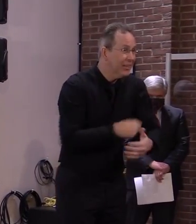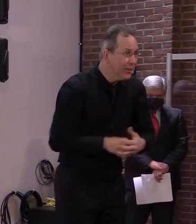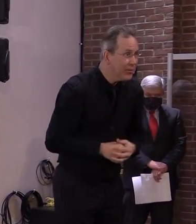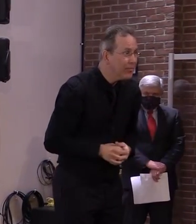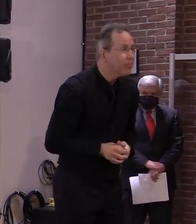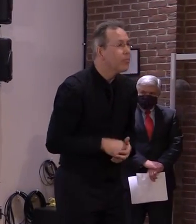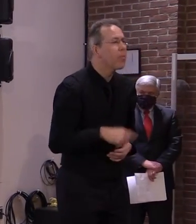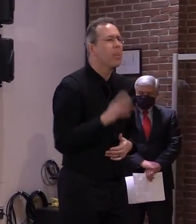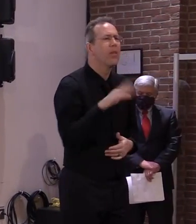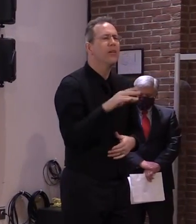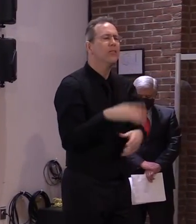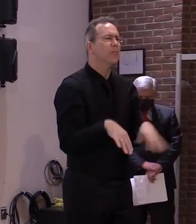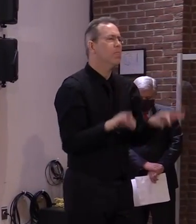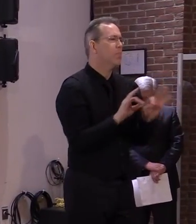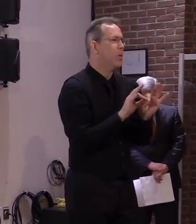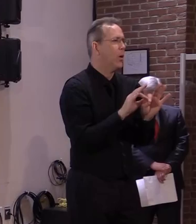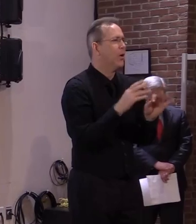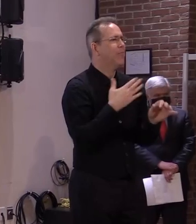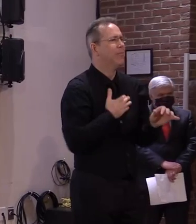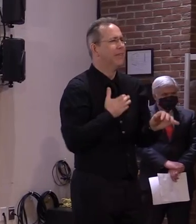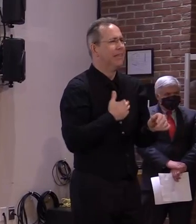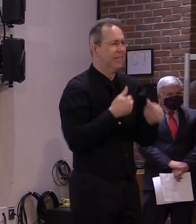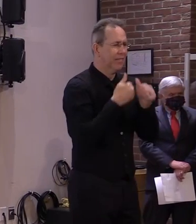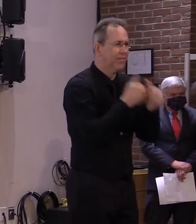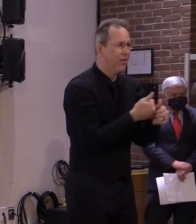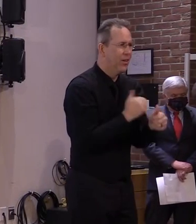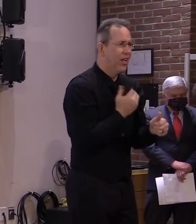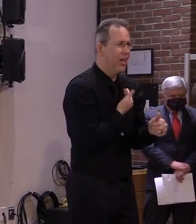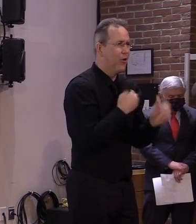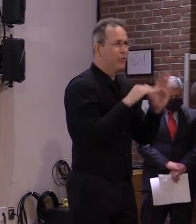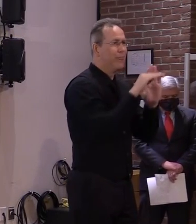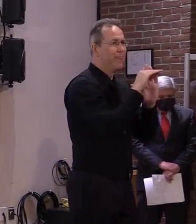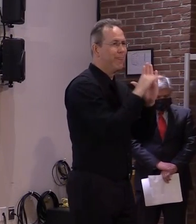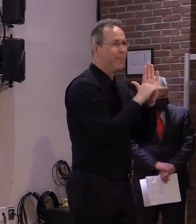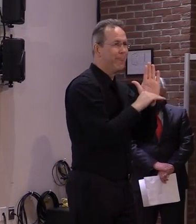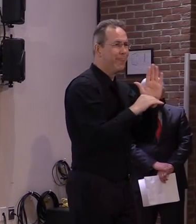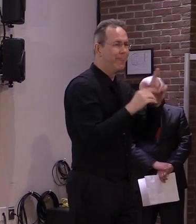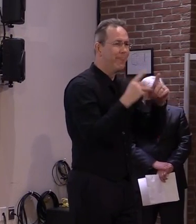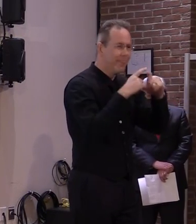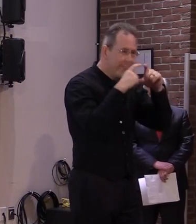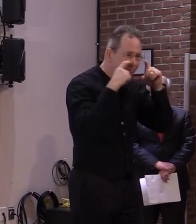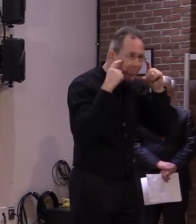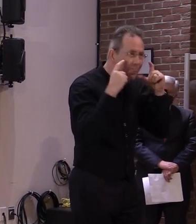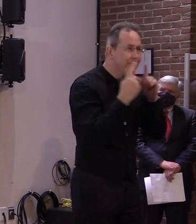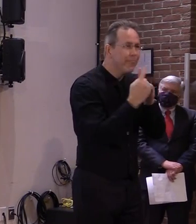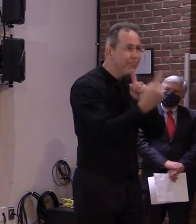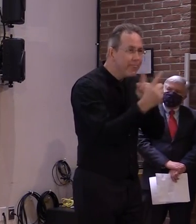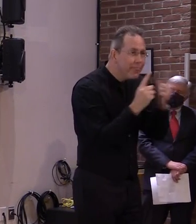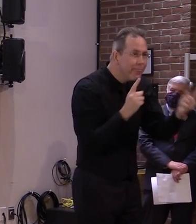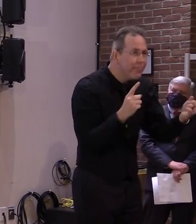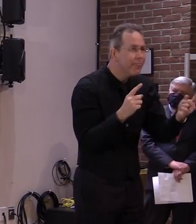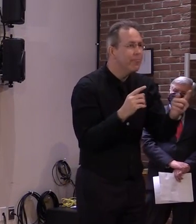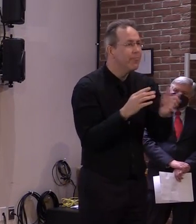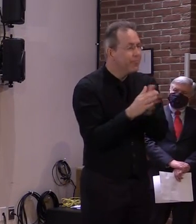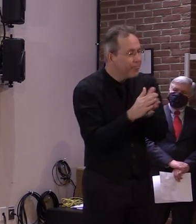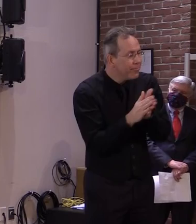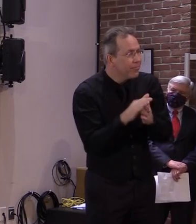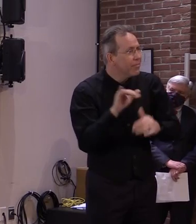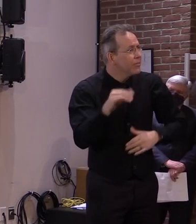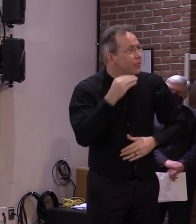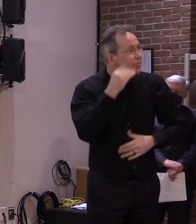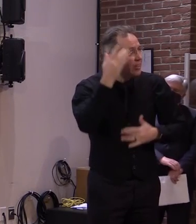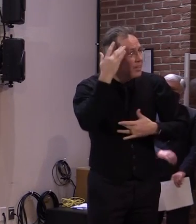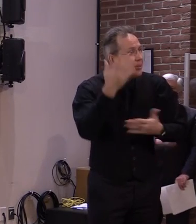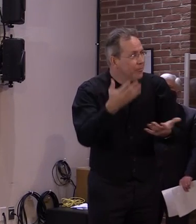follow public health guidance, even as we're able to make important steps forward. This point was made on the White House call as well with the